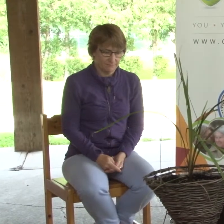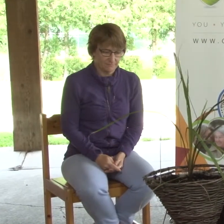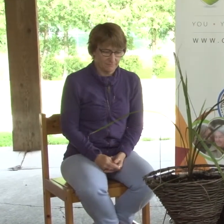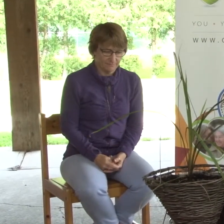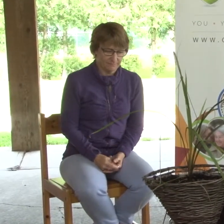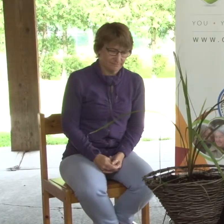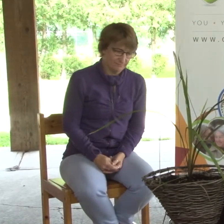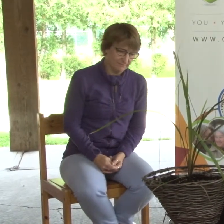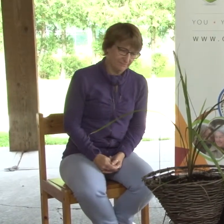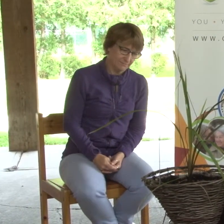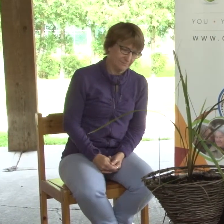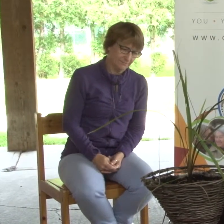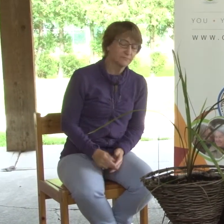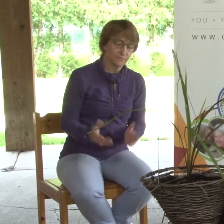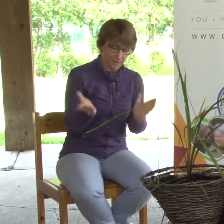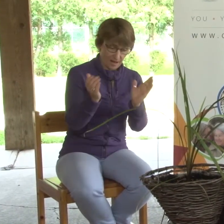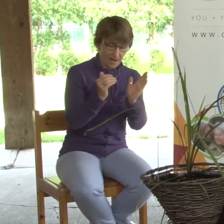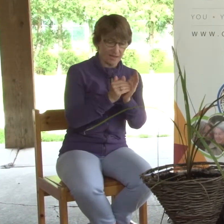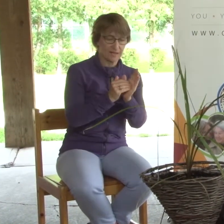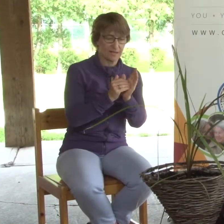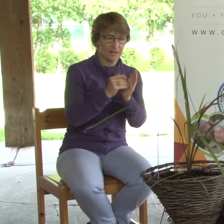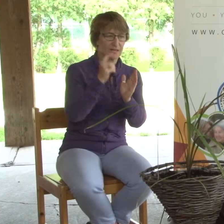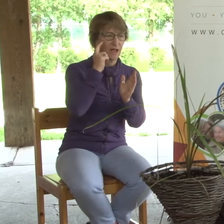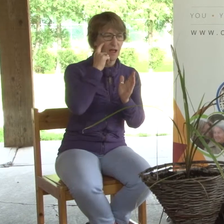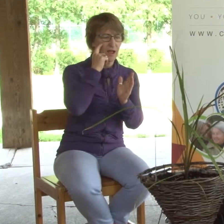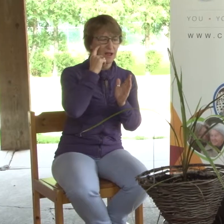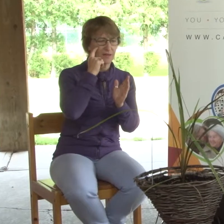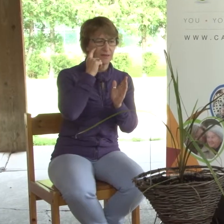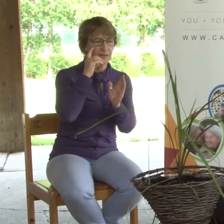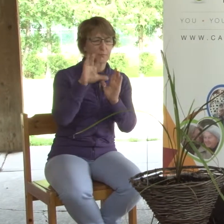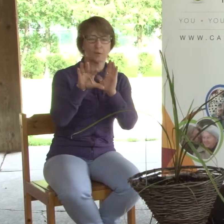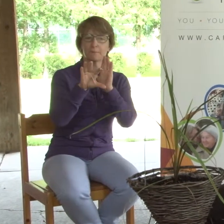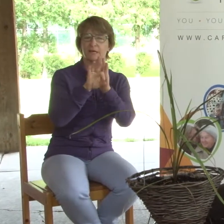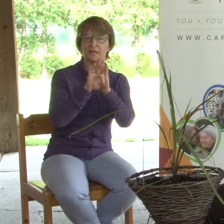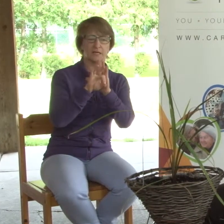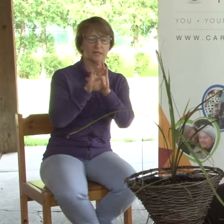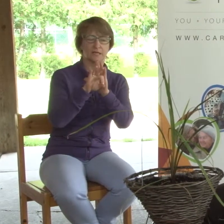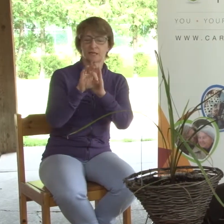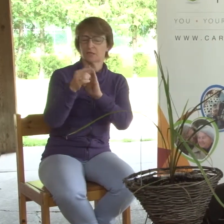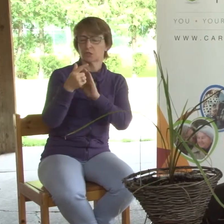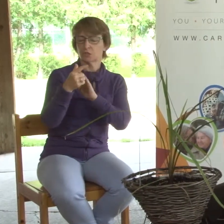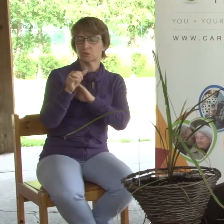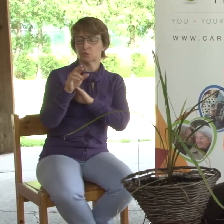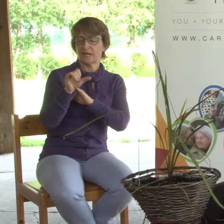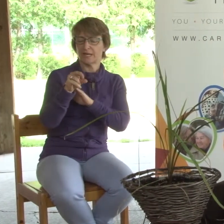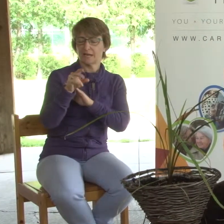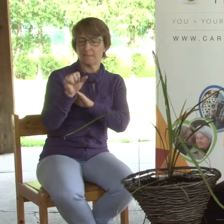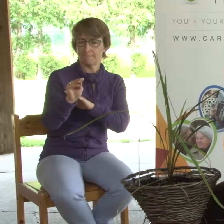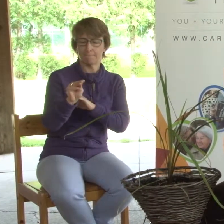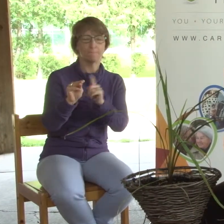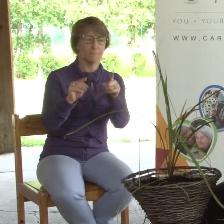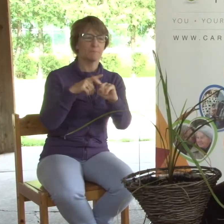And again, I think I might go with the geranium, but I also have these begonias.